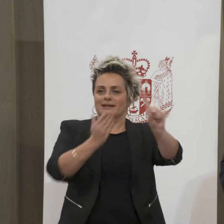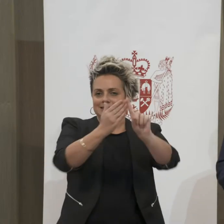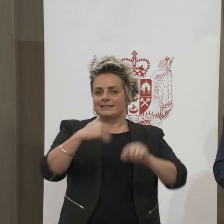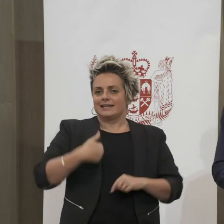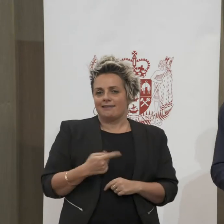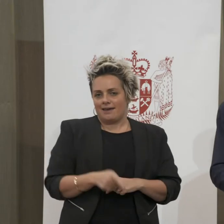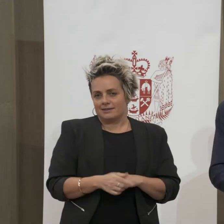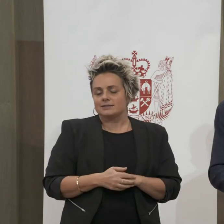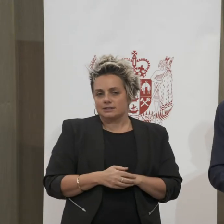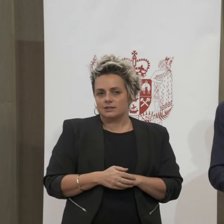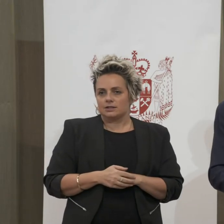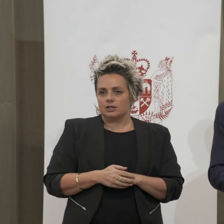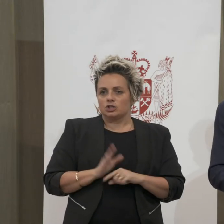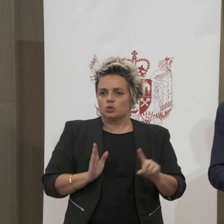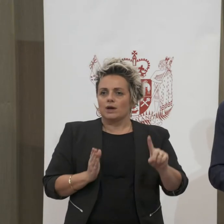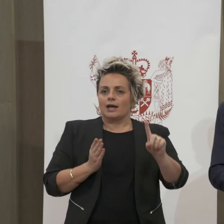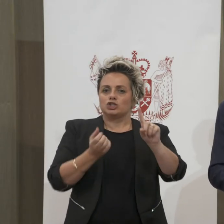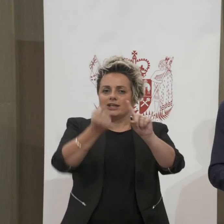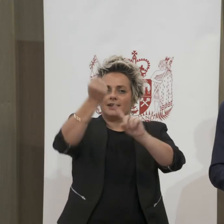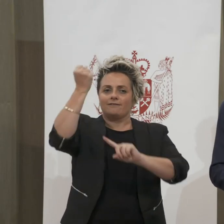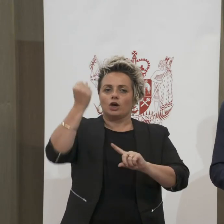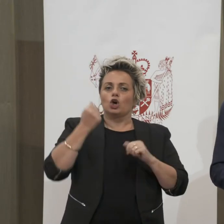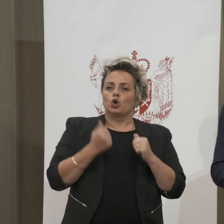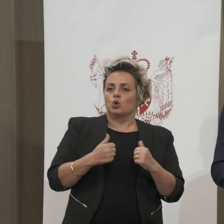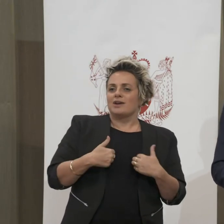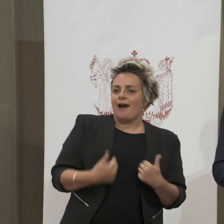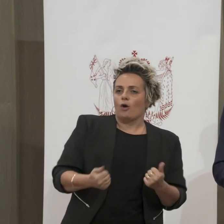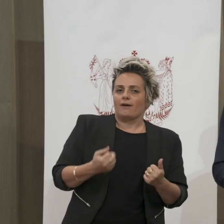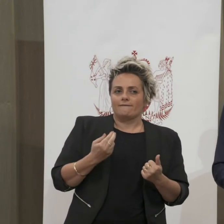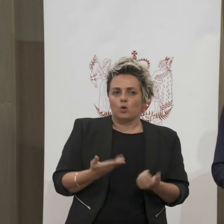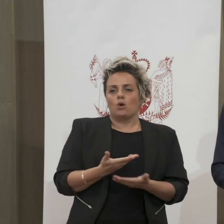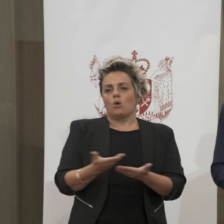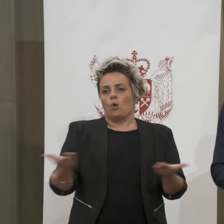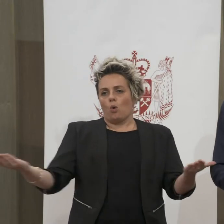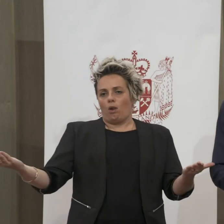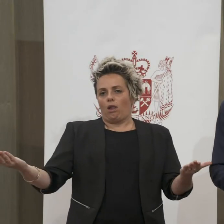to achieve pai ora, good health for all.